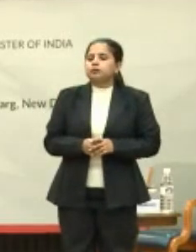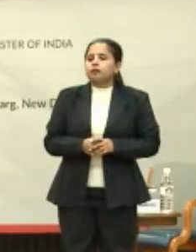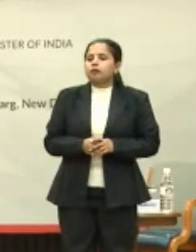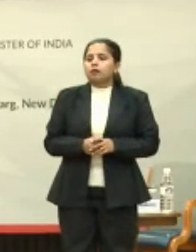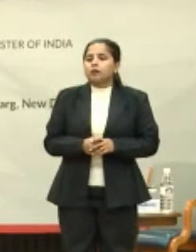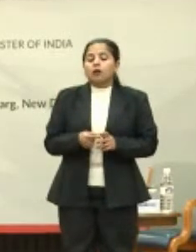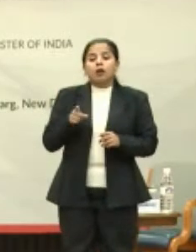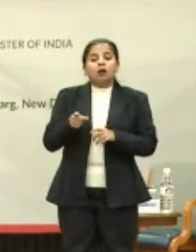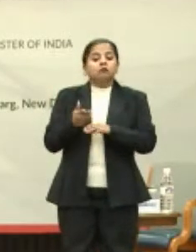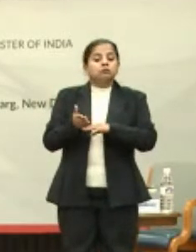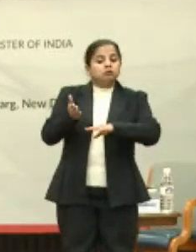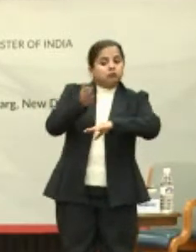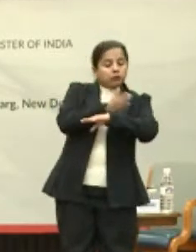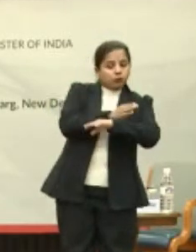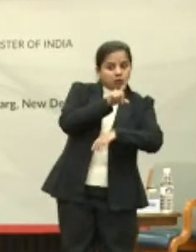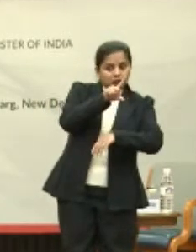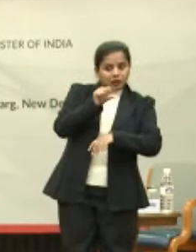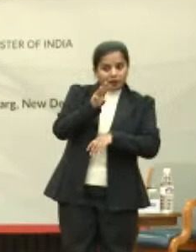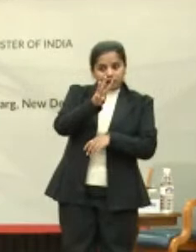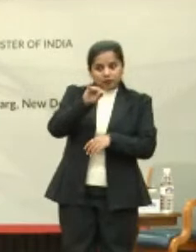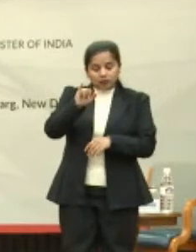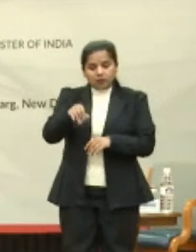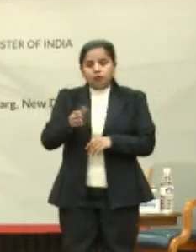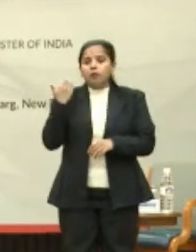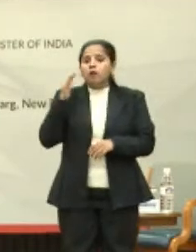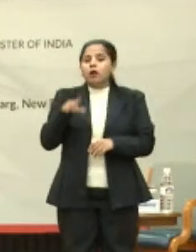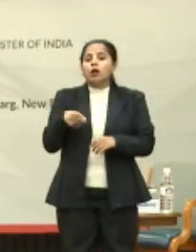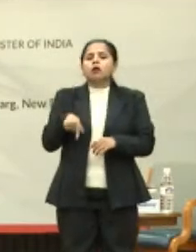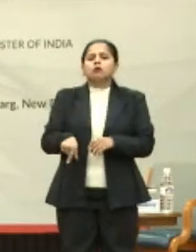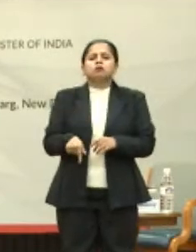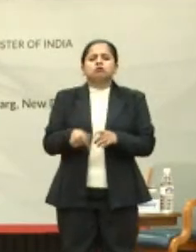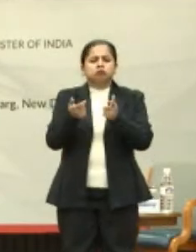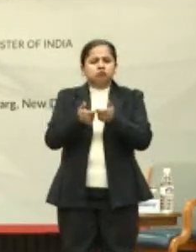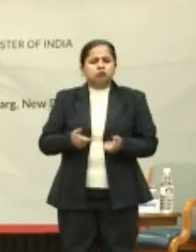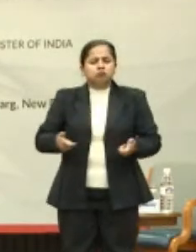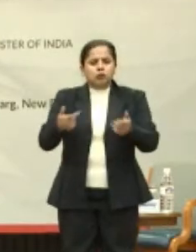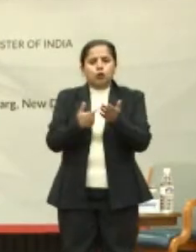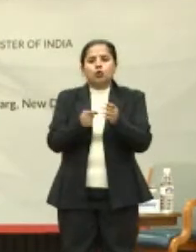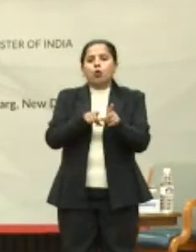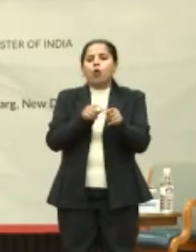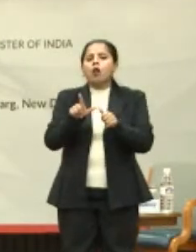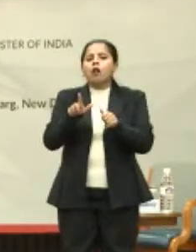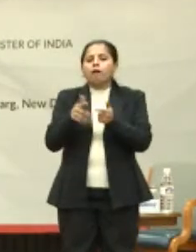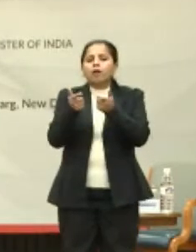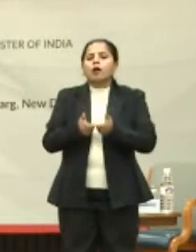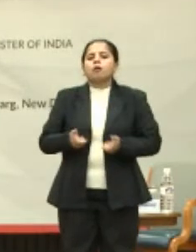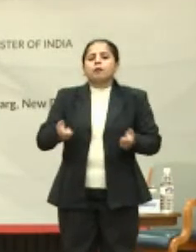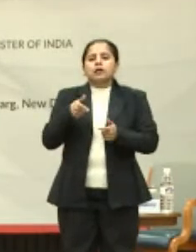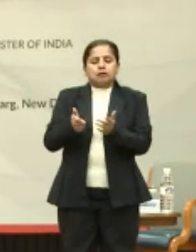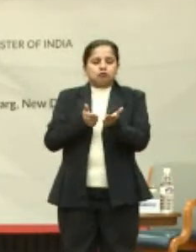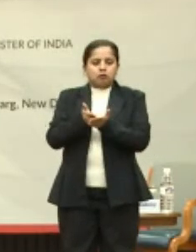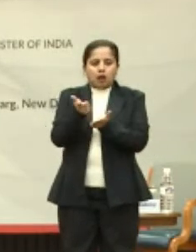1936. Prior to that, there was a Royal Commission on Agriculture